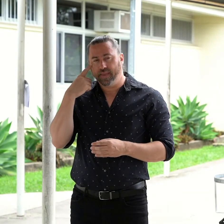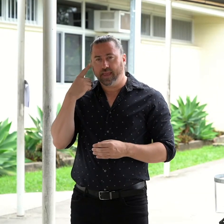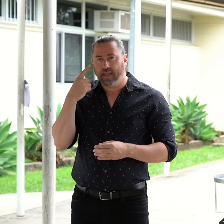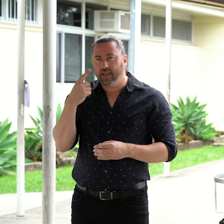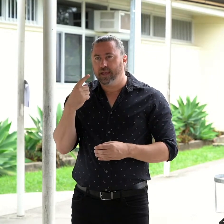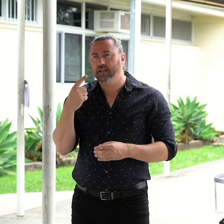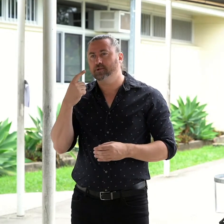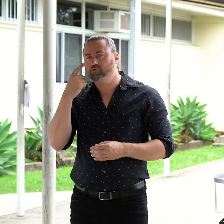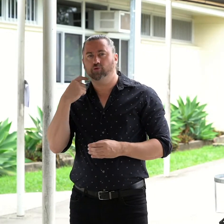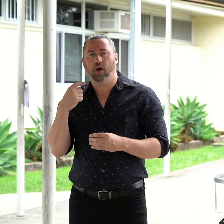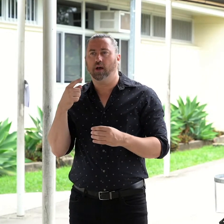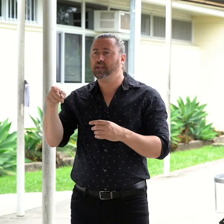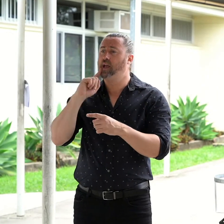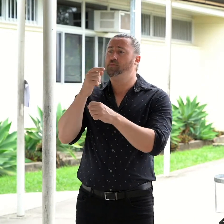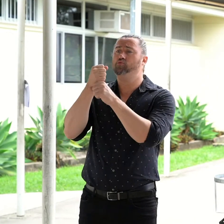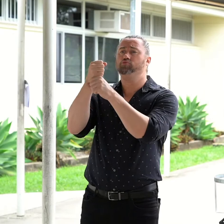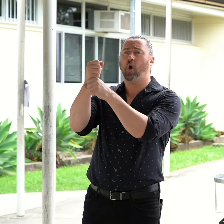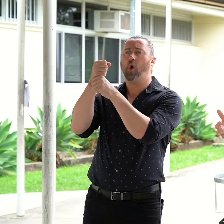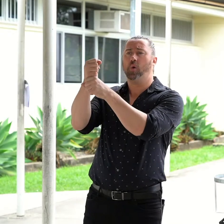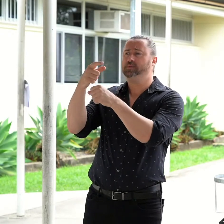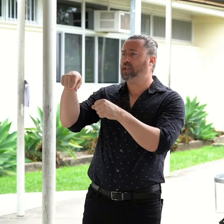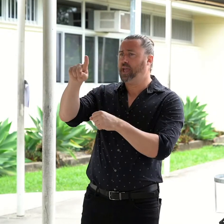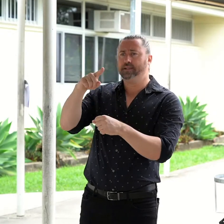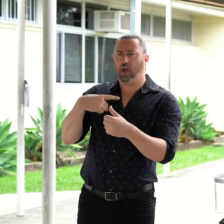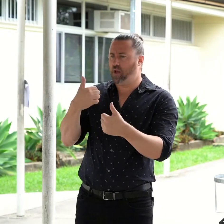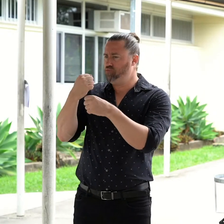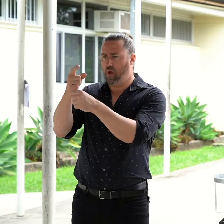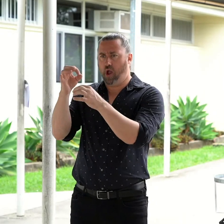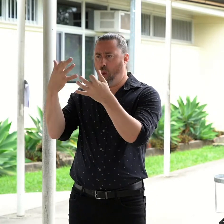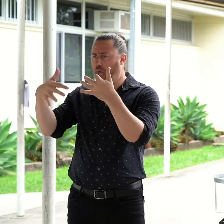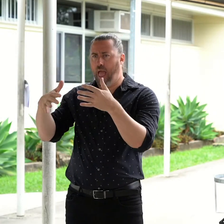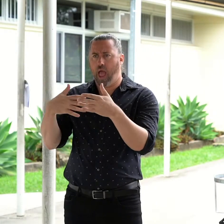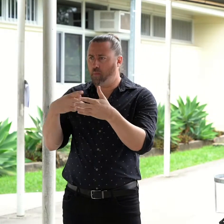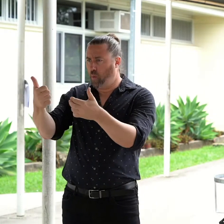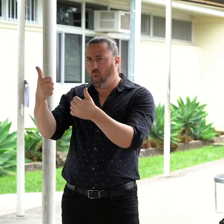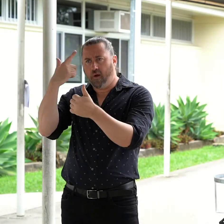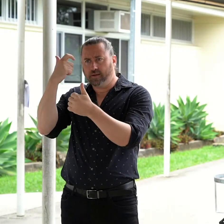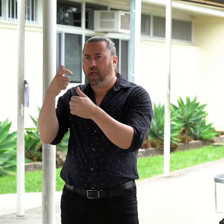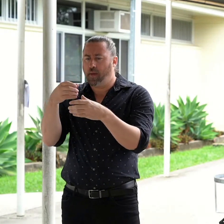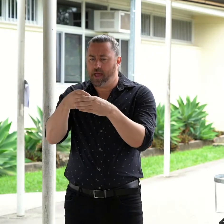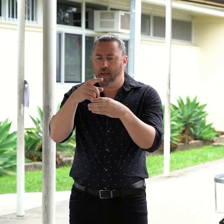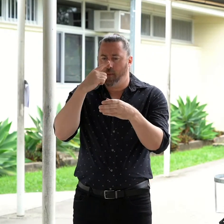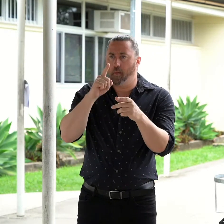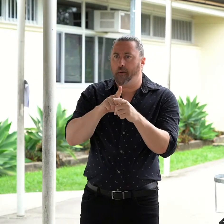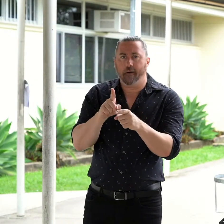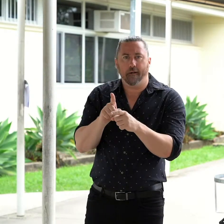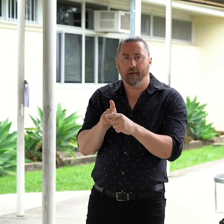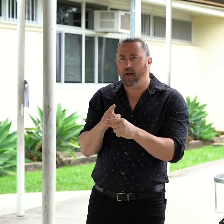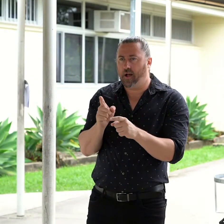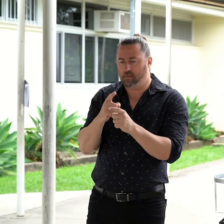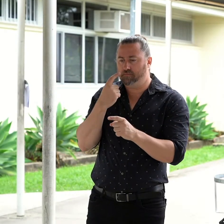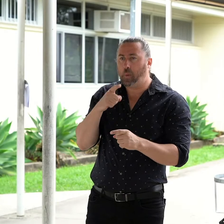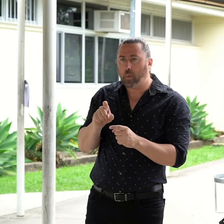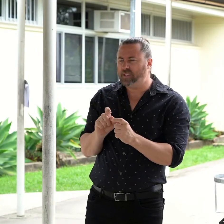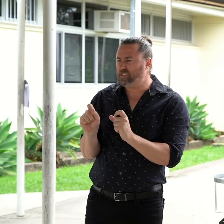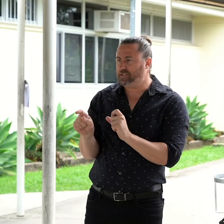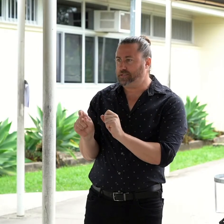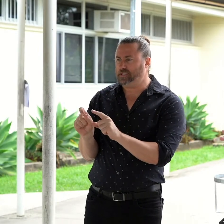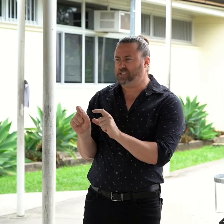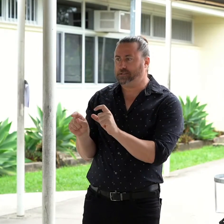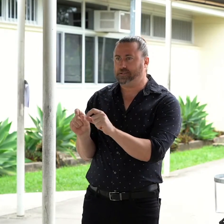to hijack quite legitimate protest activity. Very small cohort. And I say to